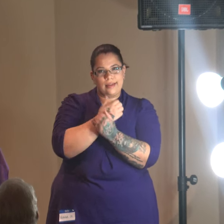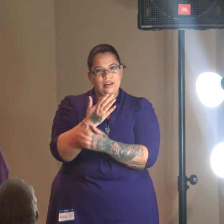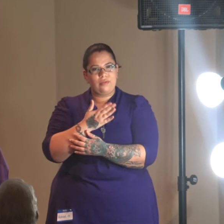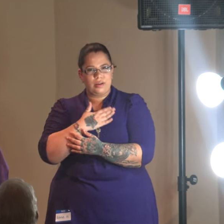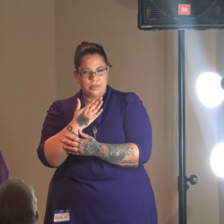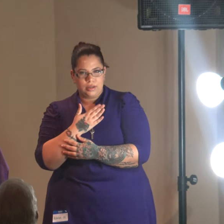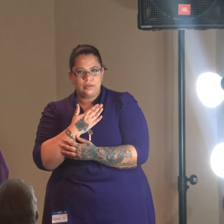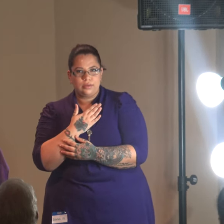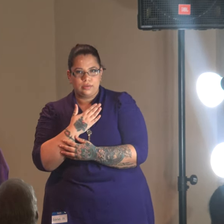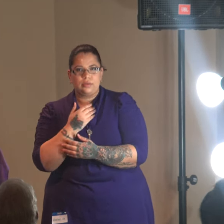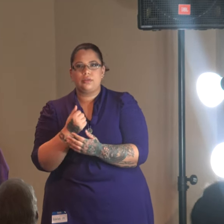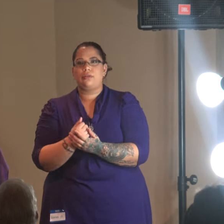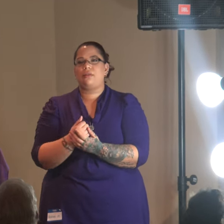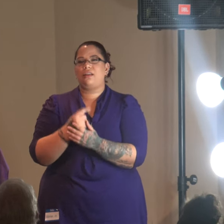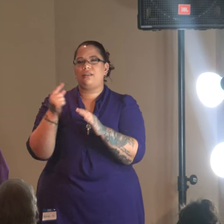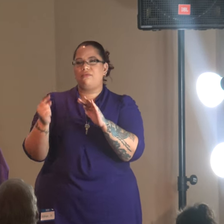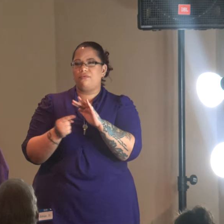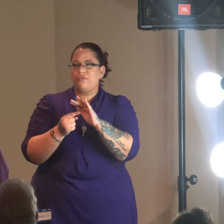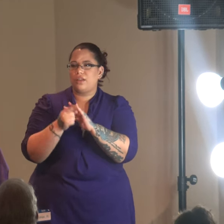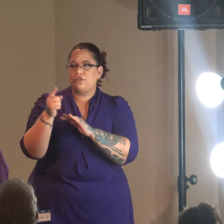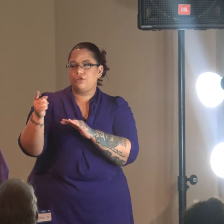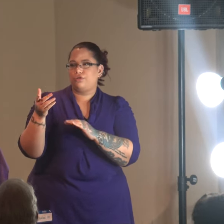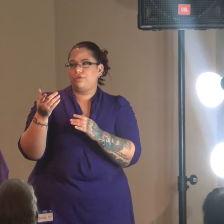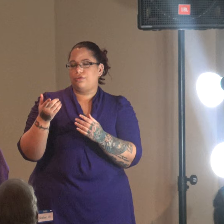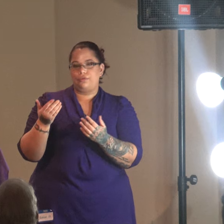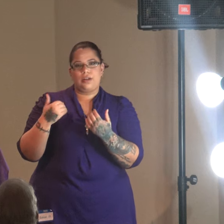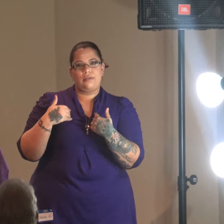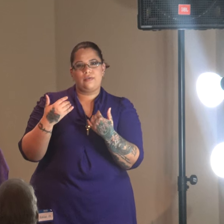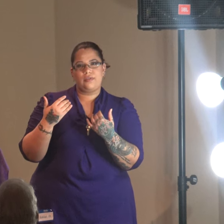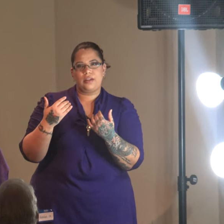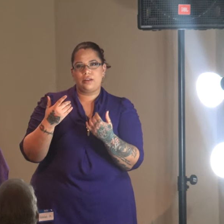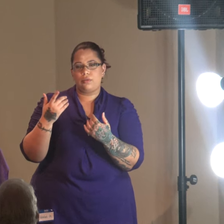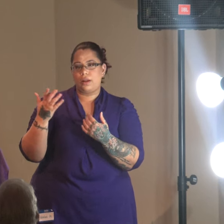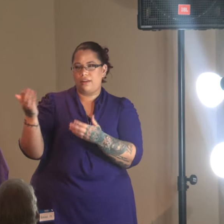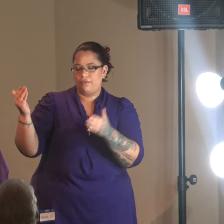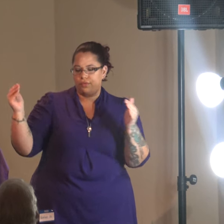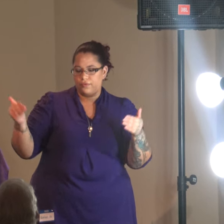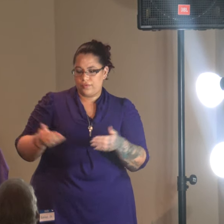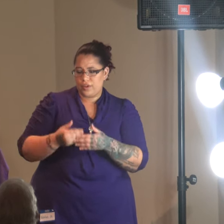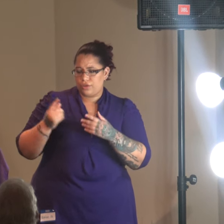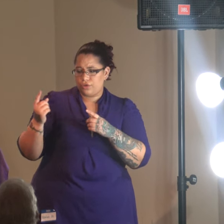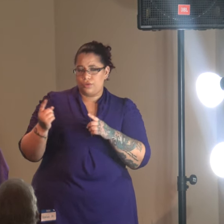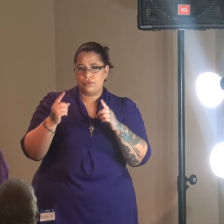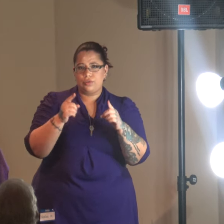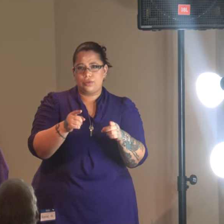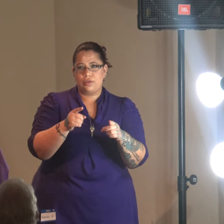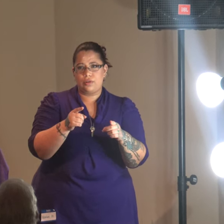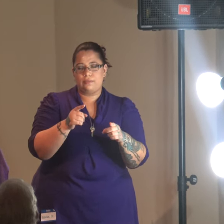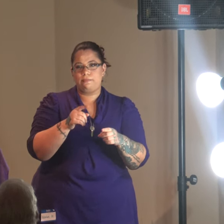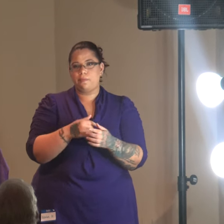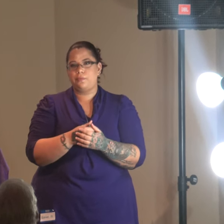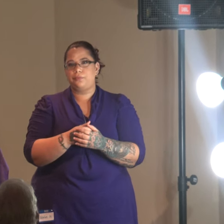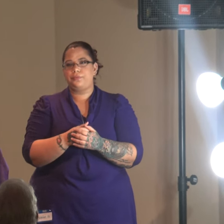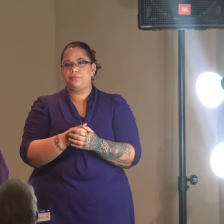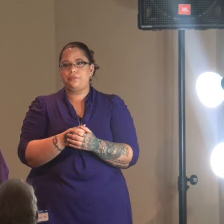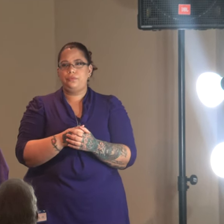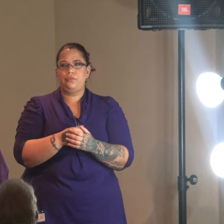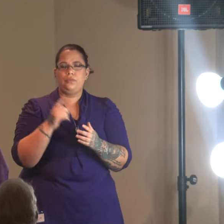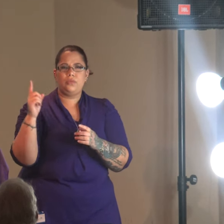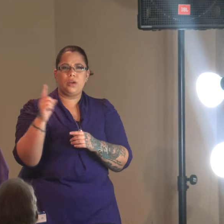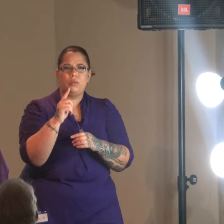that you're on, that I invite you to be on, is to go into the world, first of all, looking with what I would